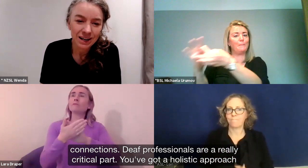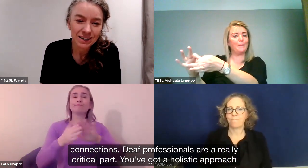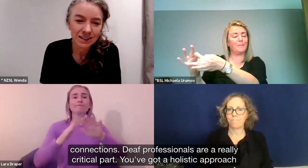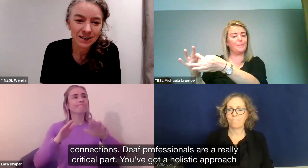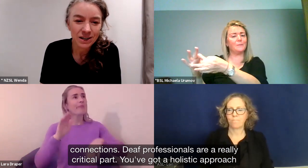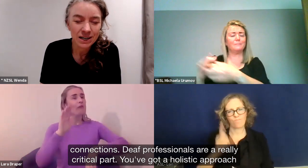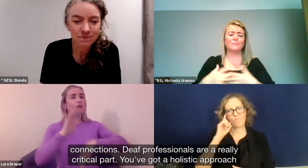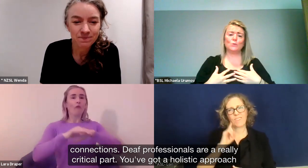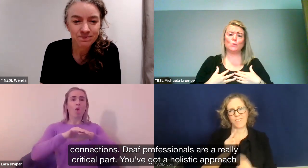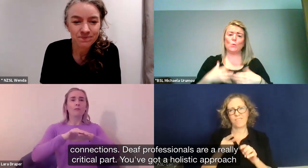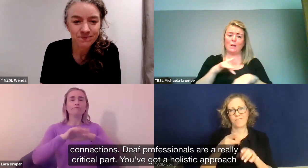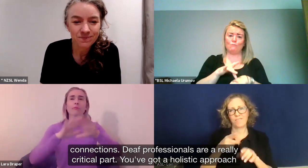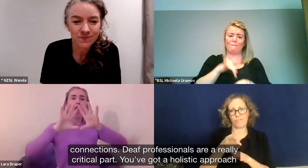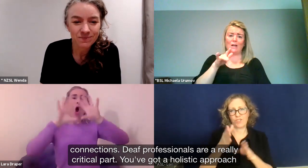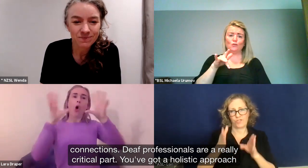part.